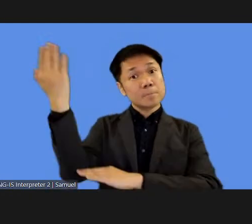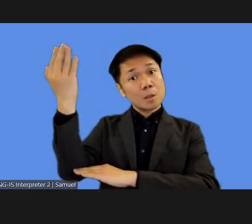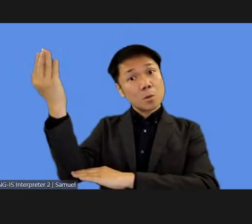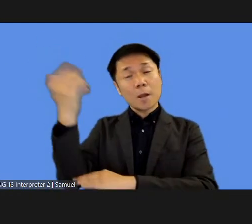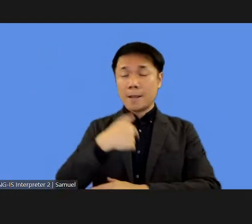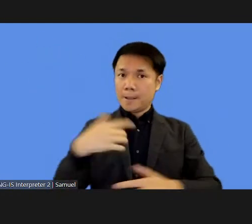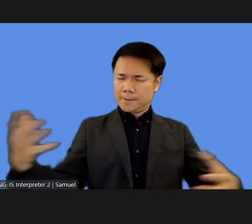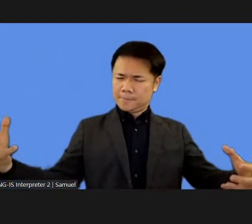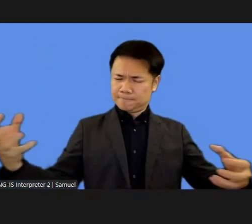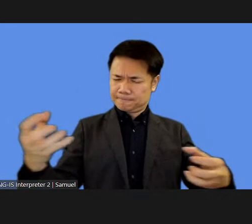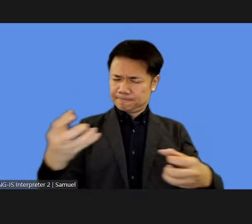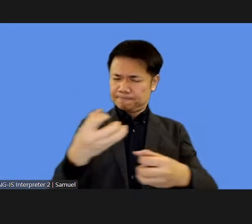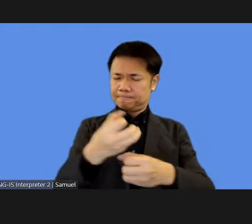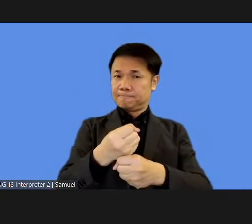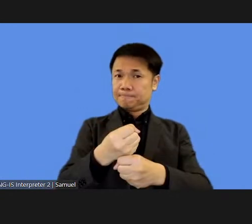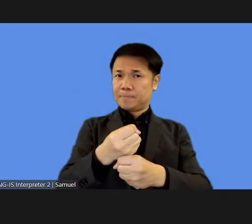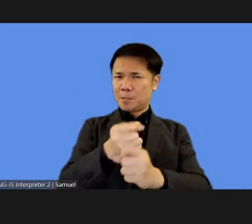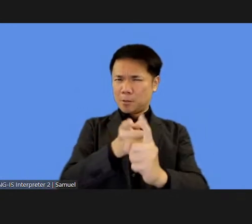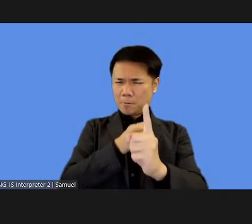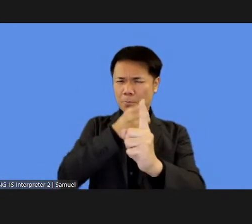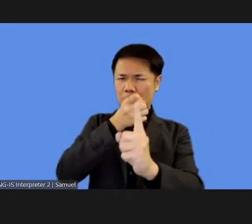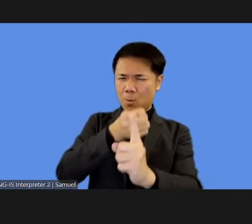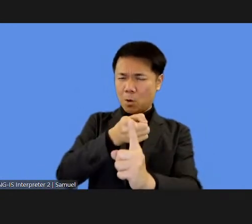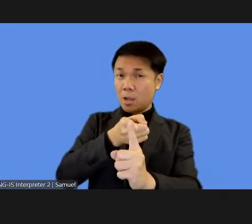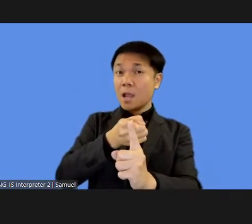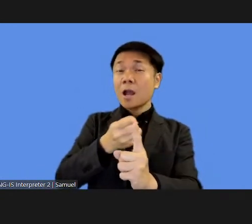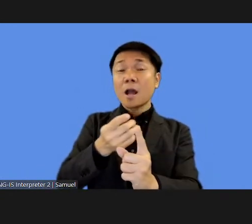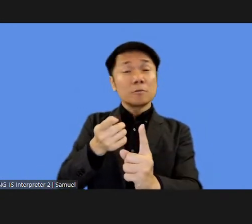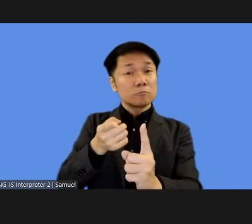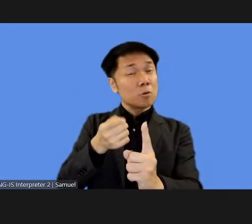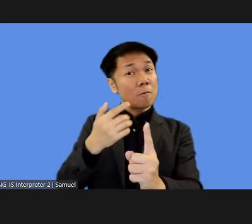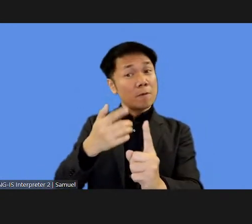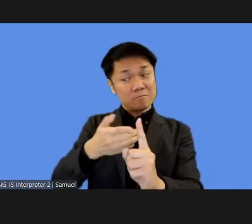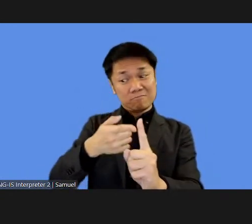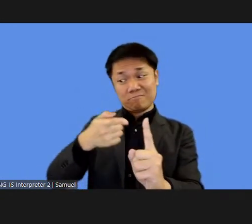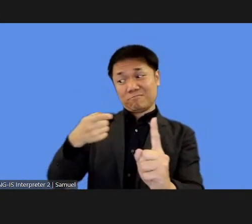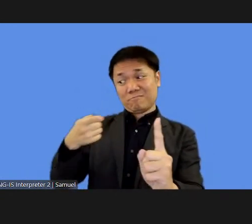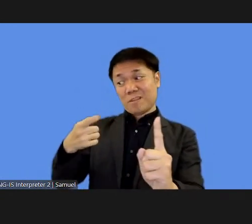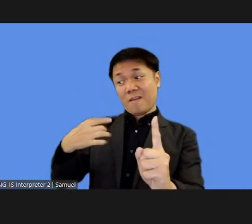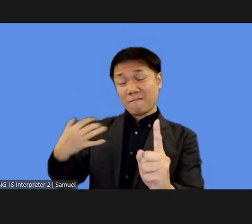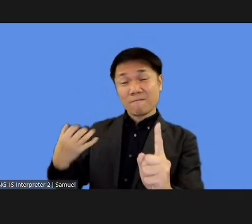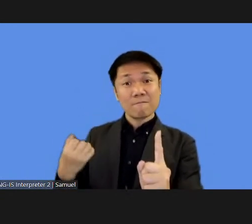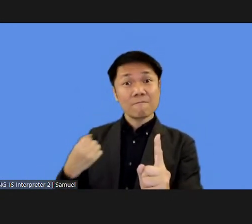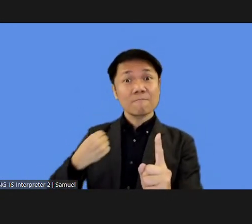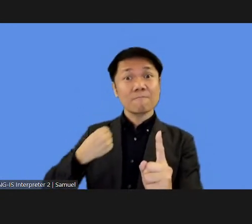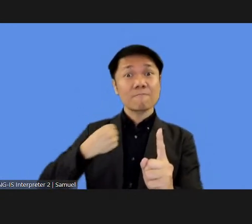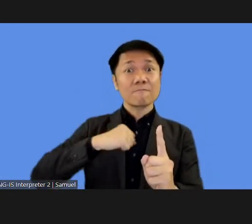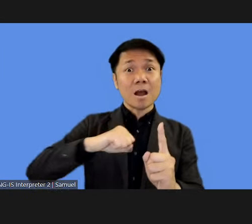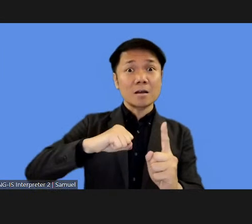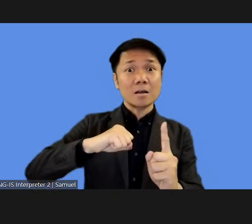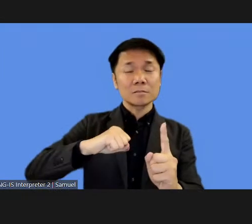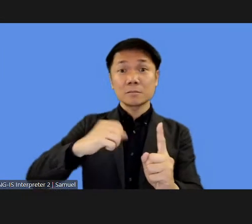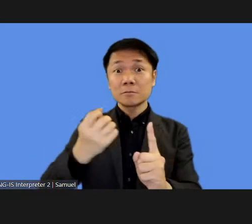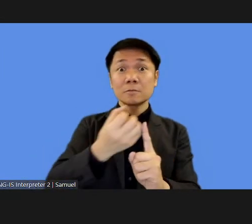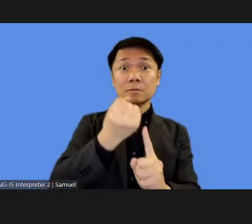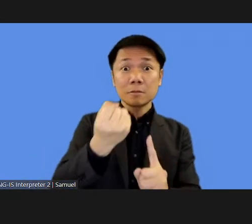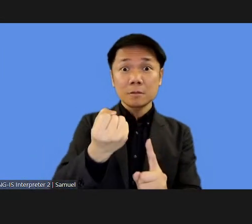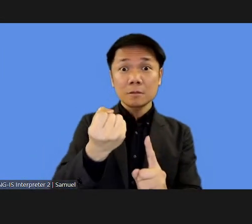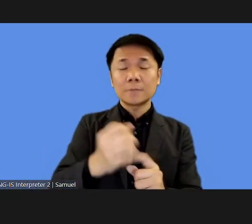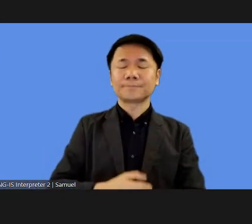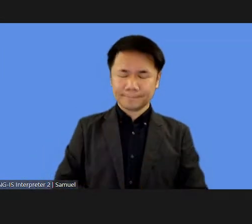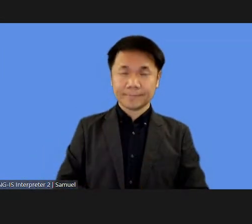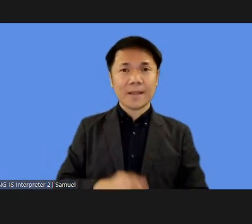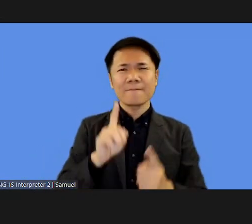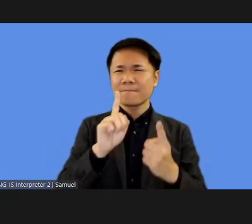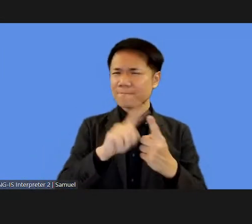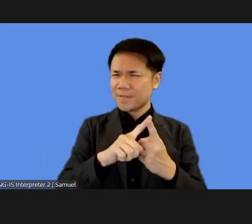accelerate. I want to look at two issues here. First, it has to do with the awareness level, and secondly, the